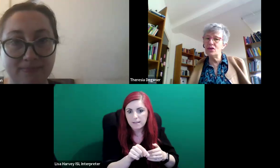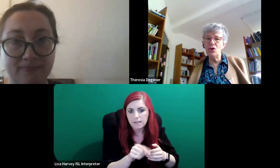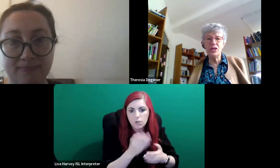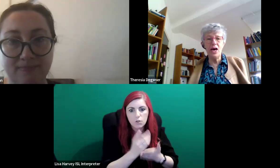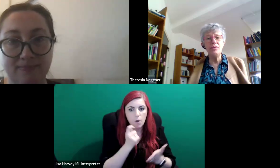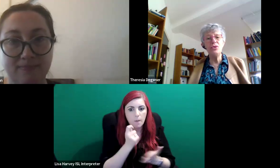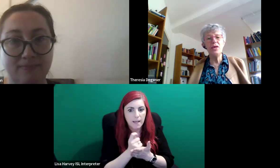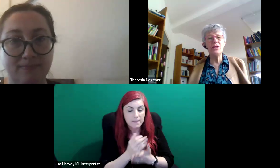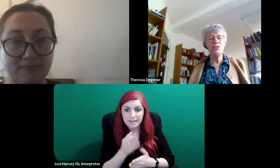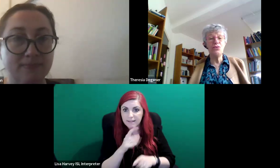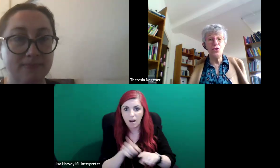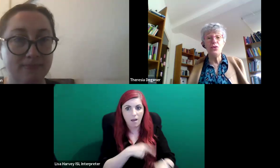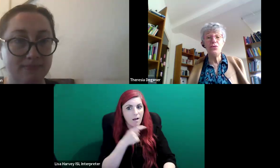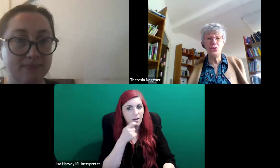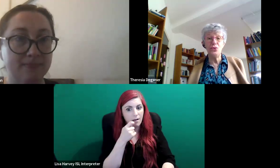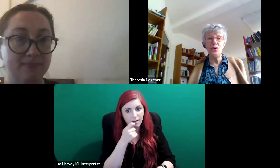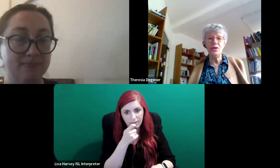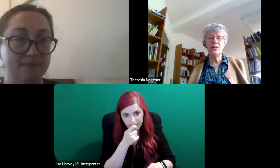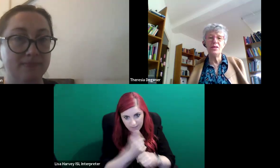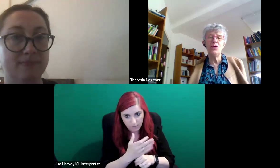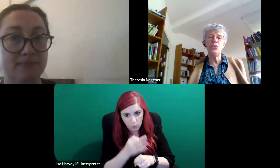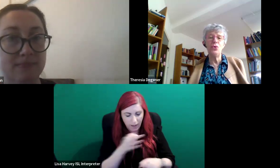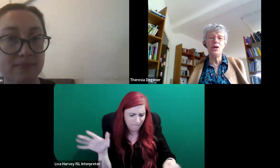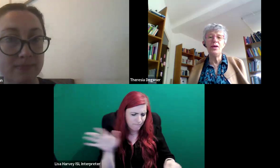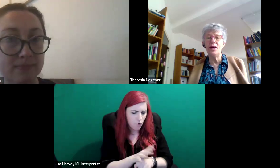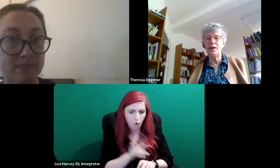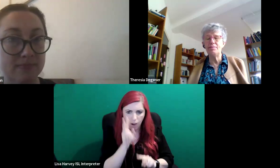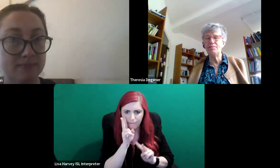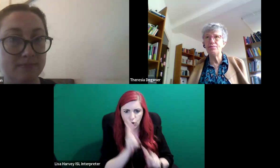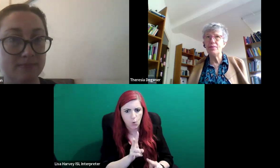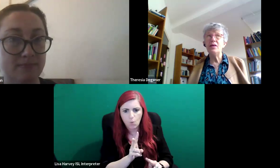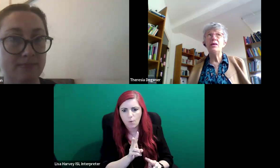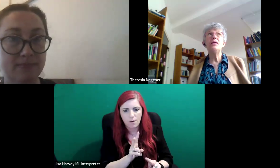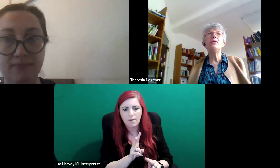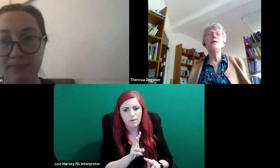sometimes it takes a long time to get the full view instead of early